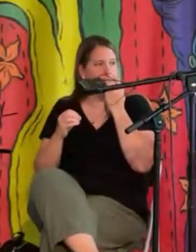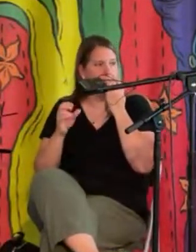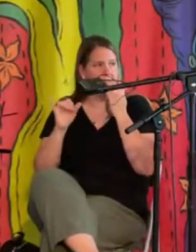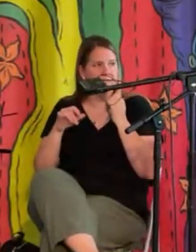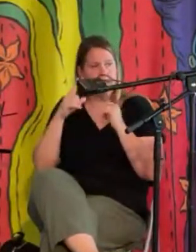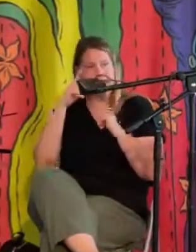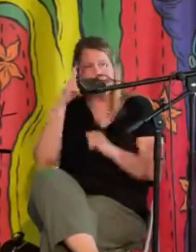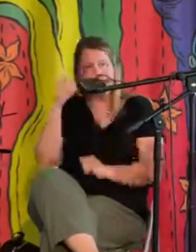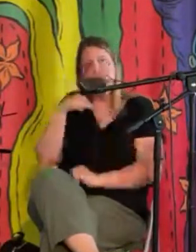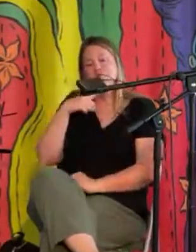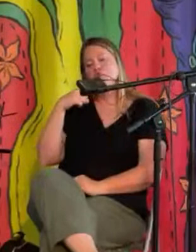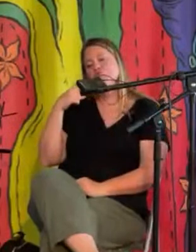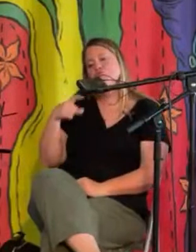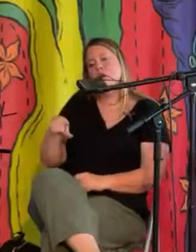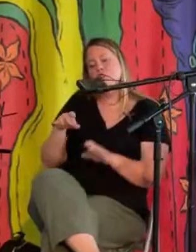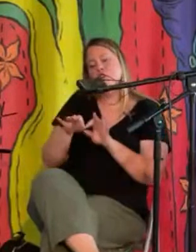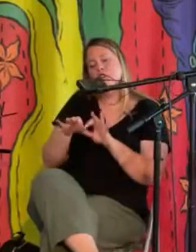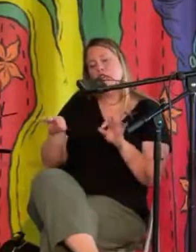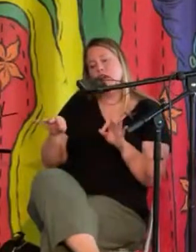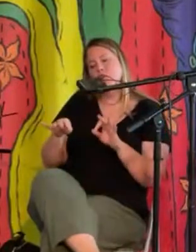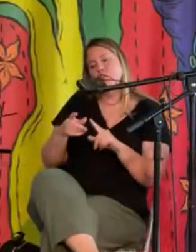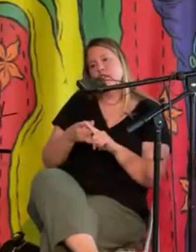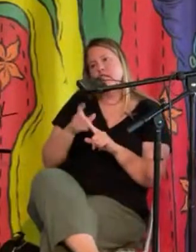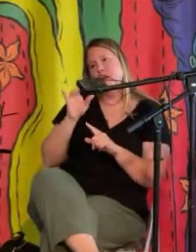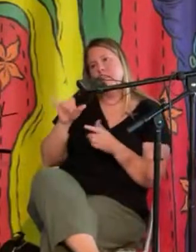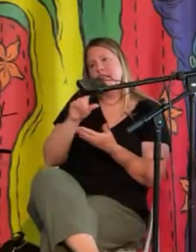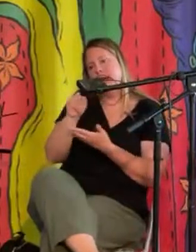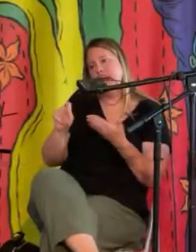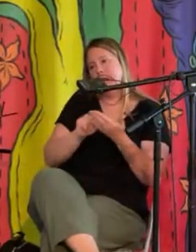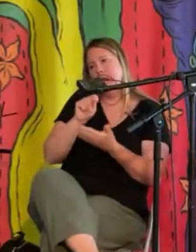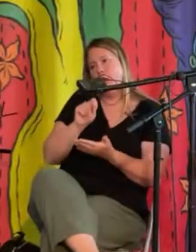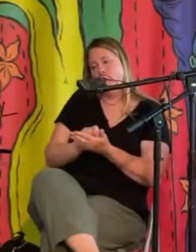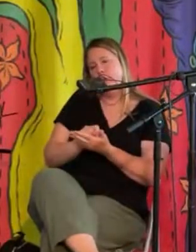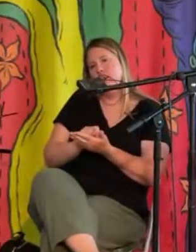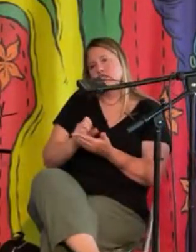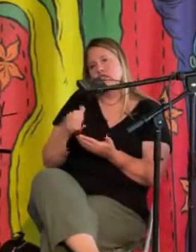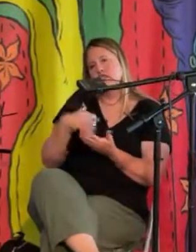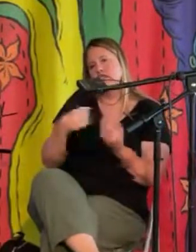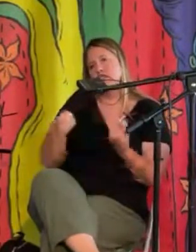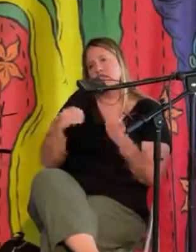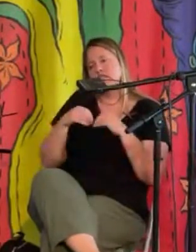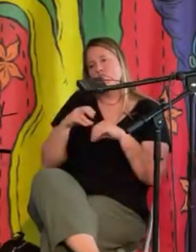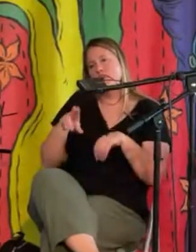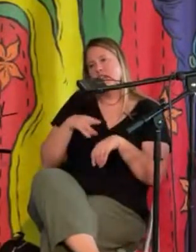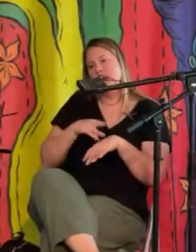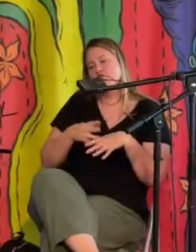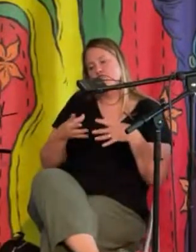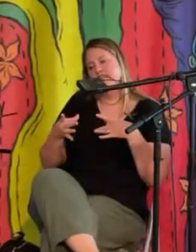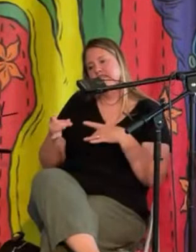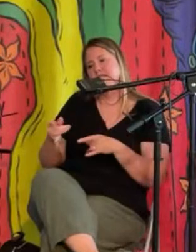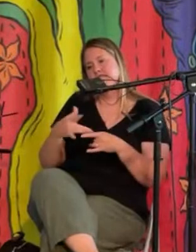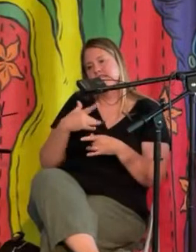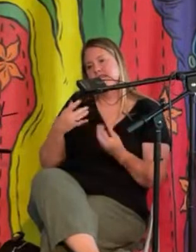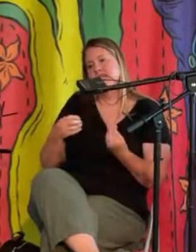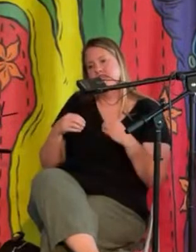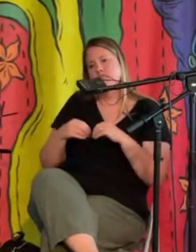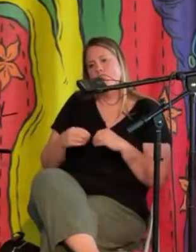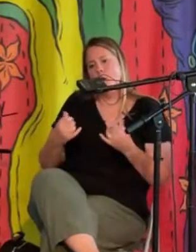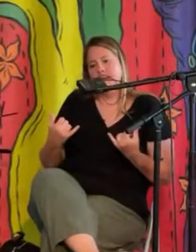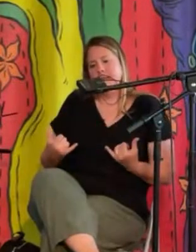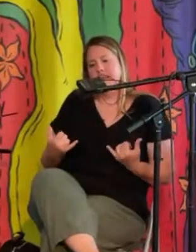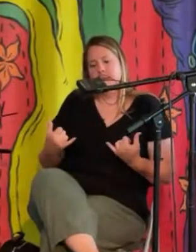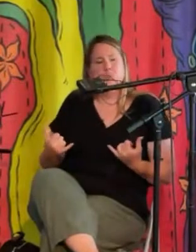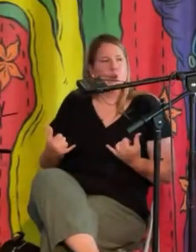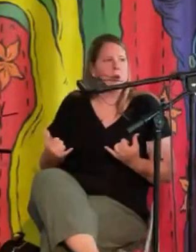Russian language is sort of in that era of time. So it has more natural affinity. It feels fresher. It feels more contemporary,